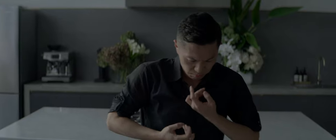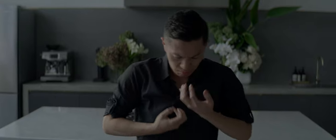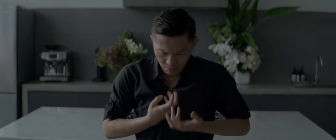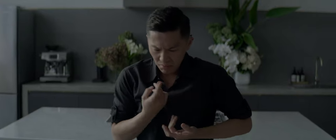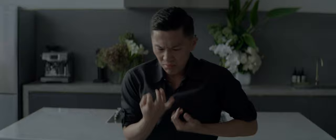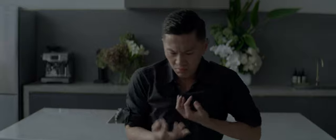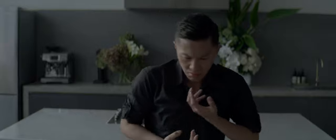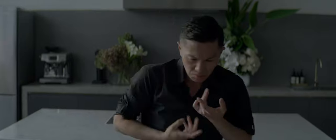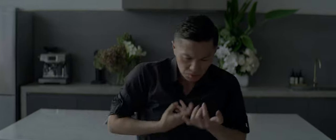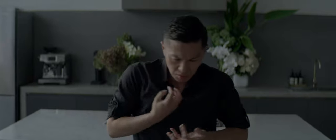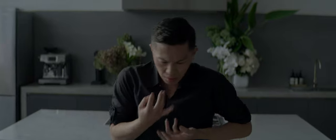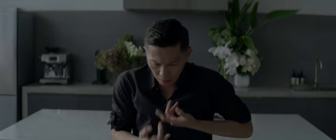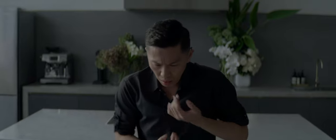why is it burning so slowly?